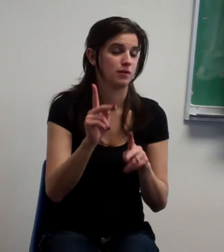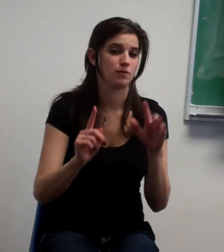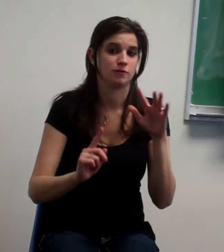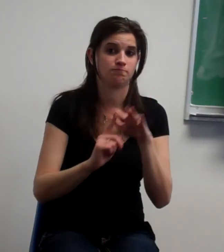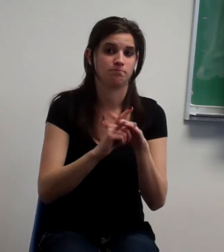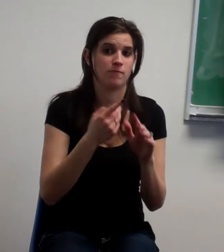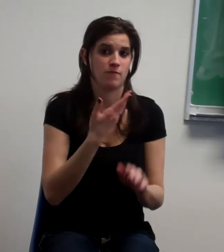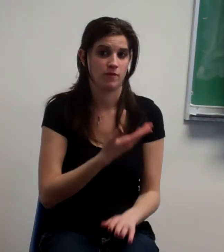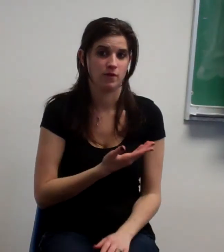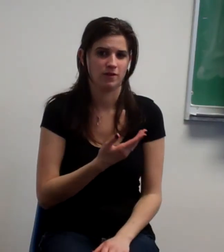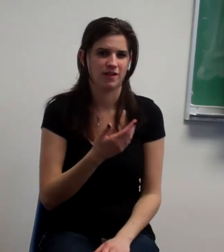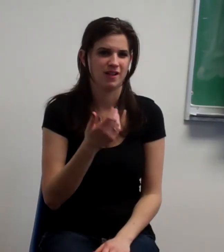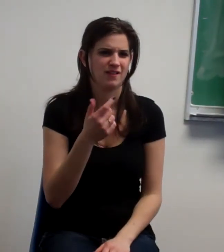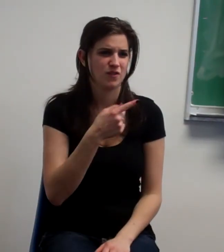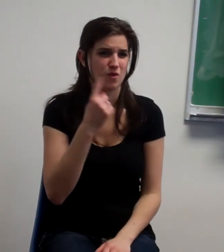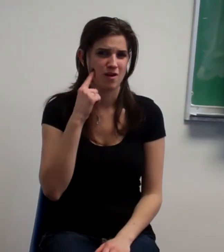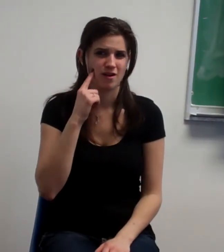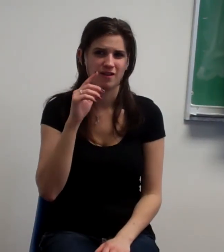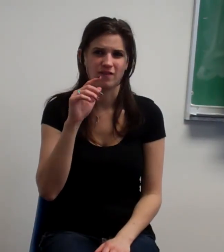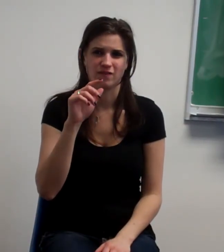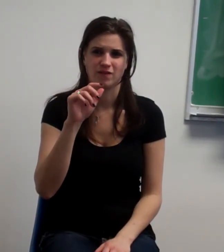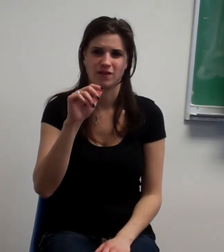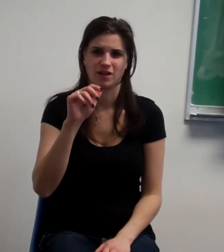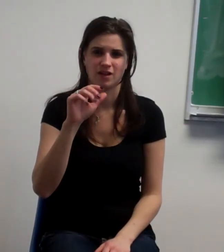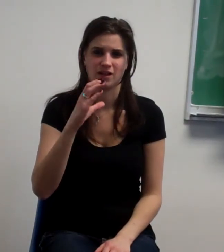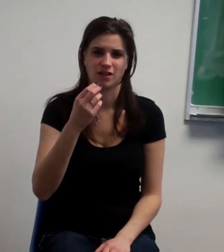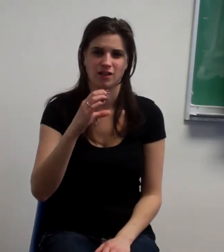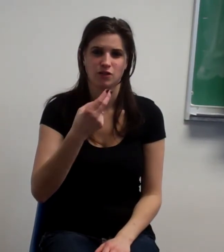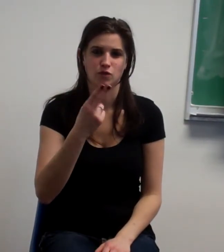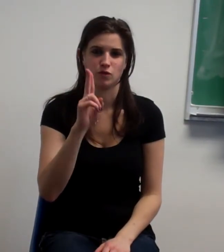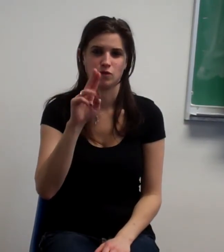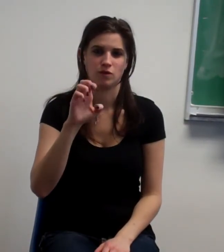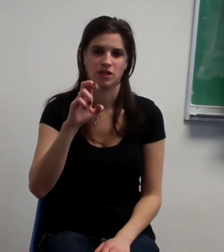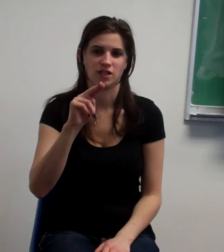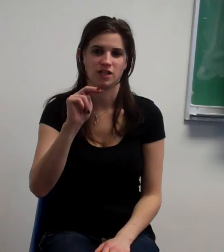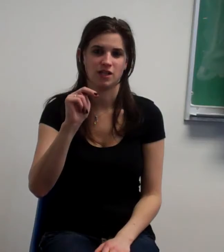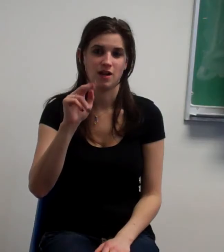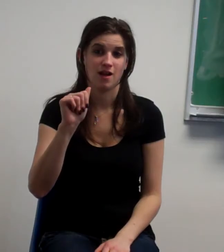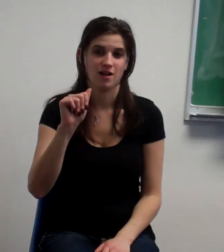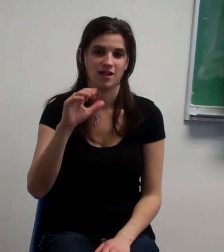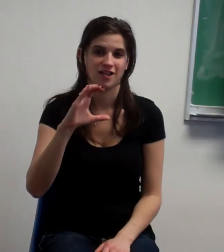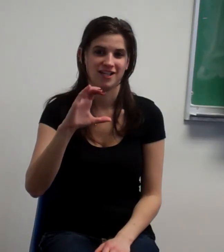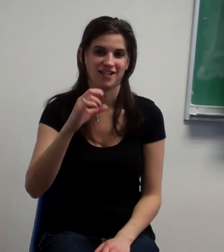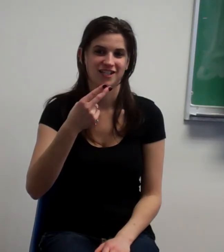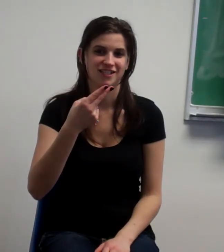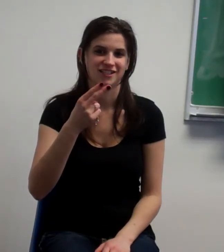Achebe? Anybody heard that name before? Who? I think so. How you spell that?